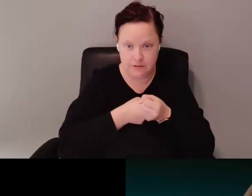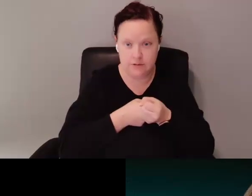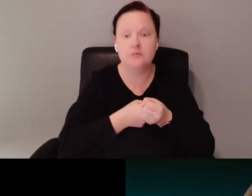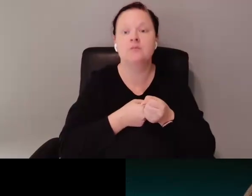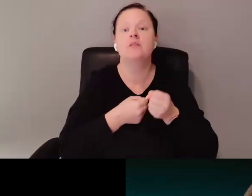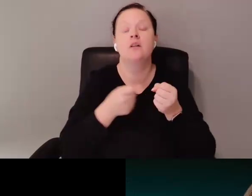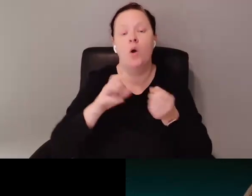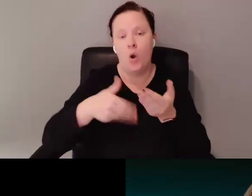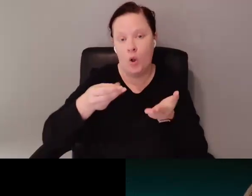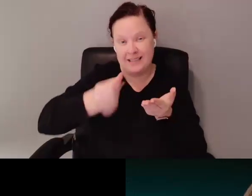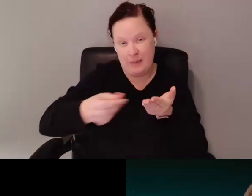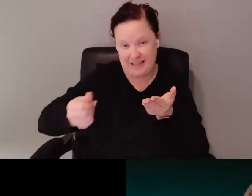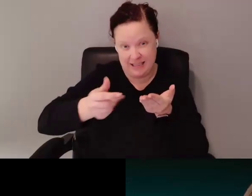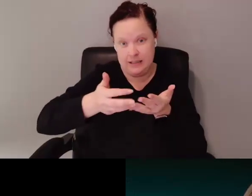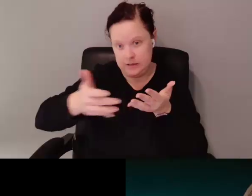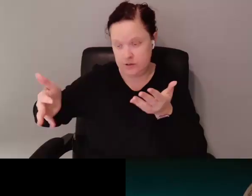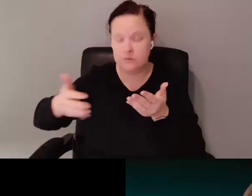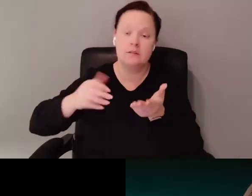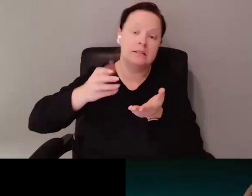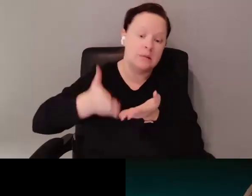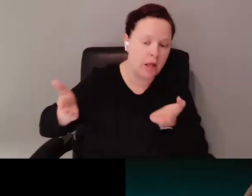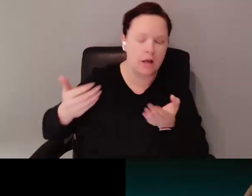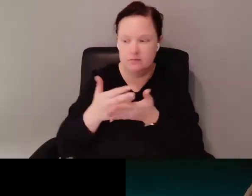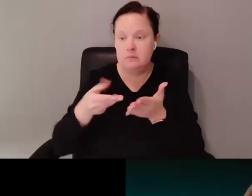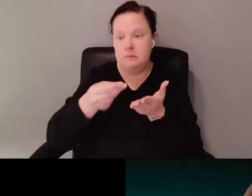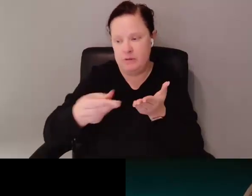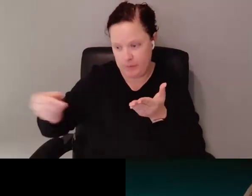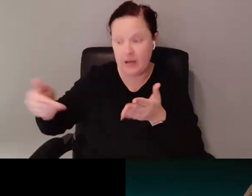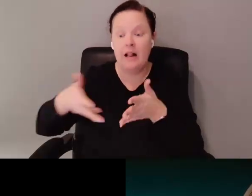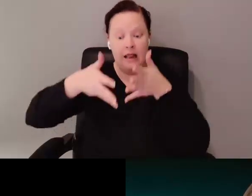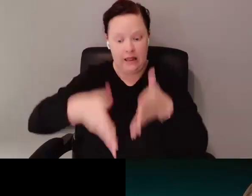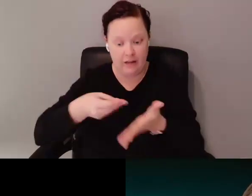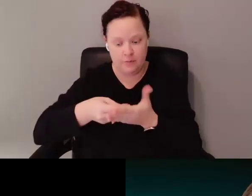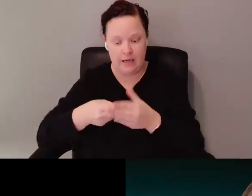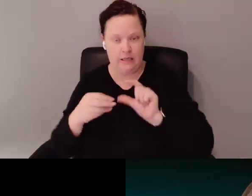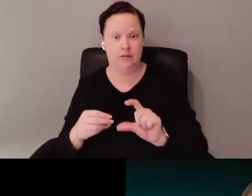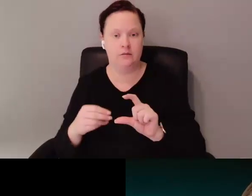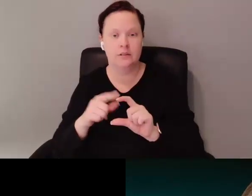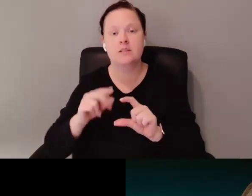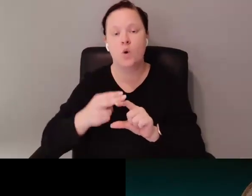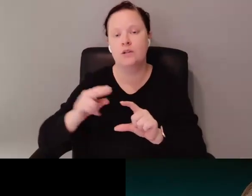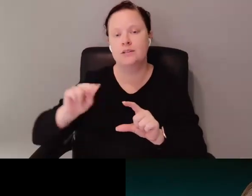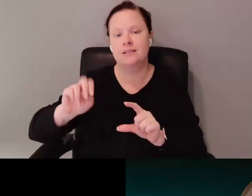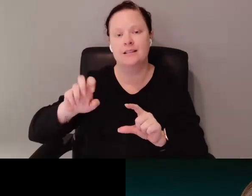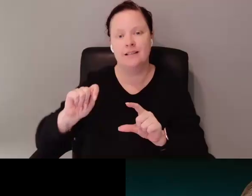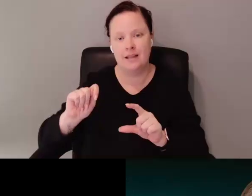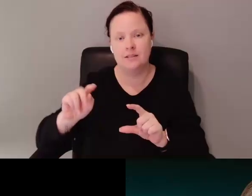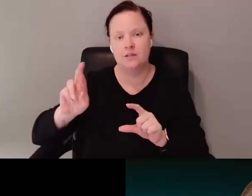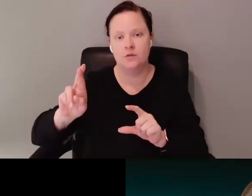you deduct your expenses, your supplies, everything, and then your net revenue is what you have left. That goes to